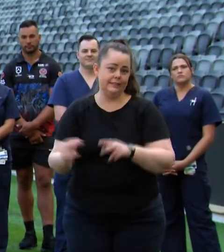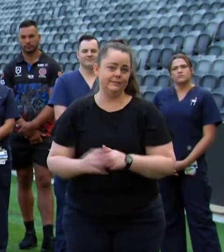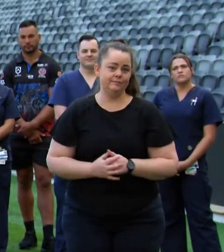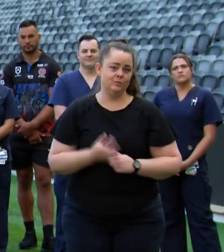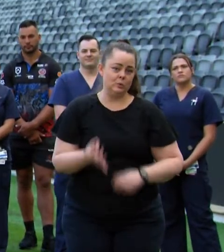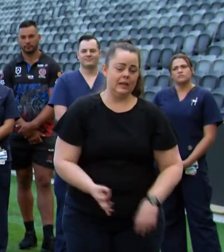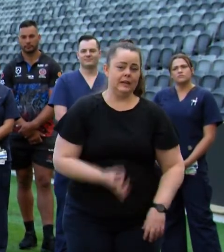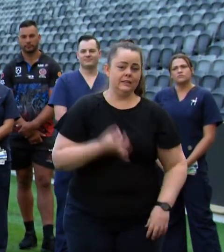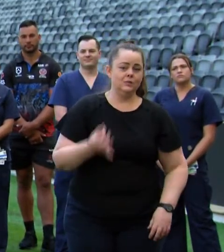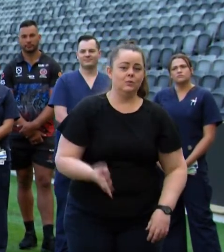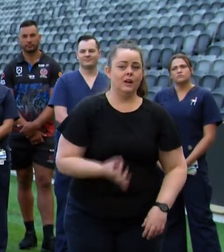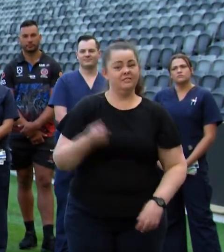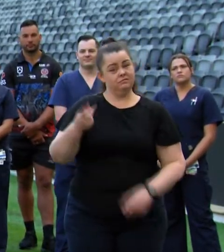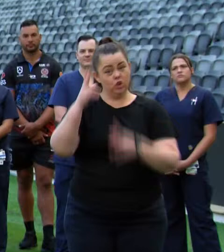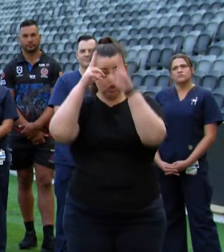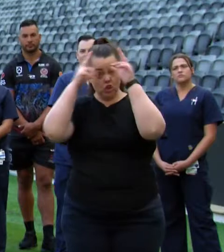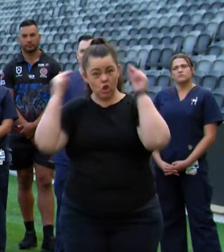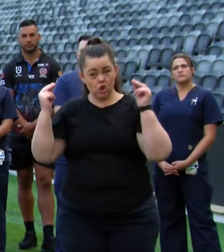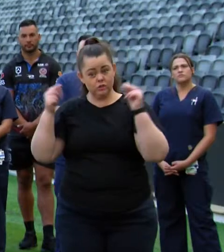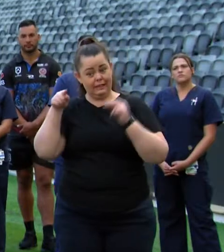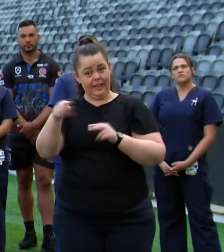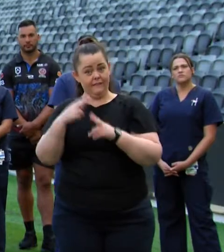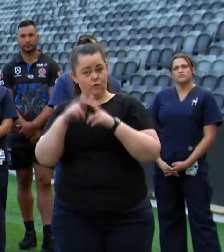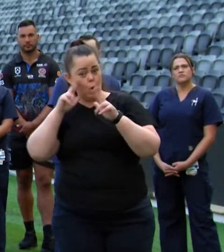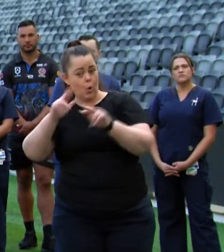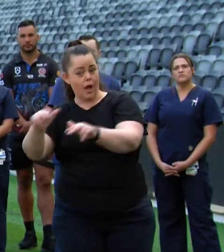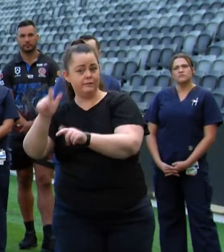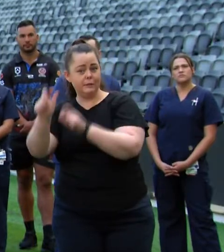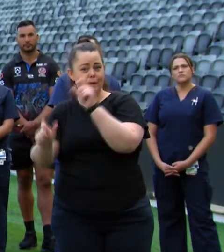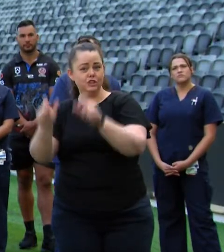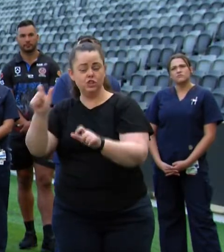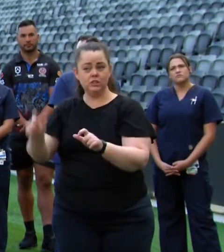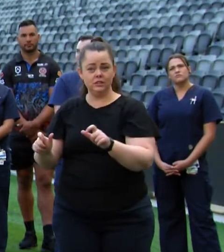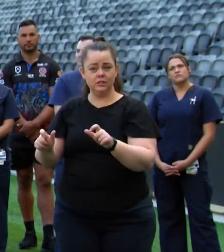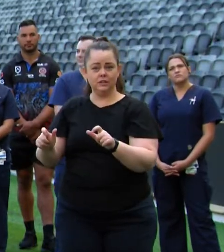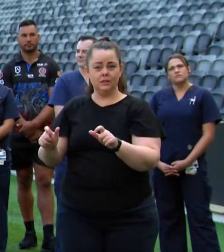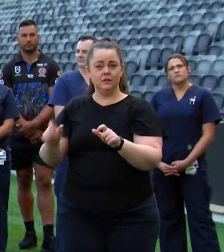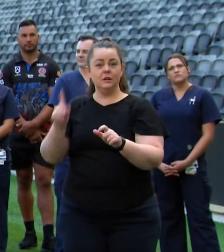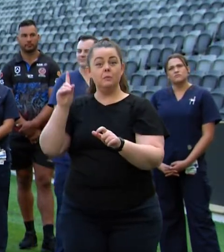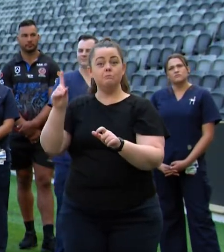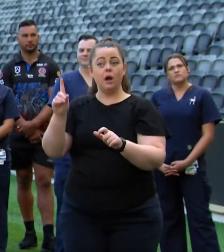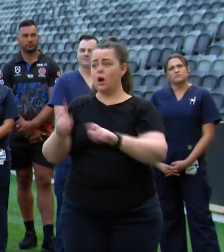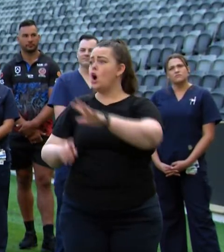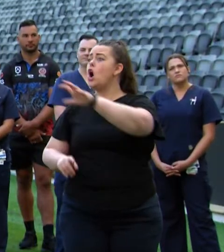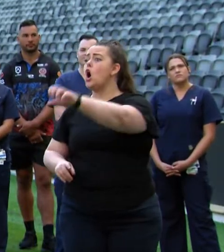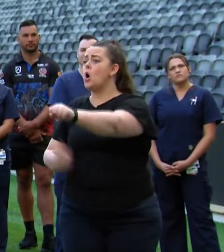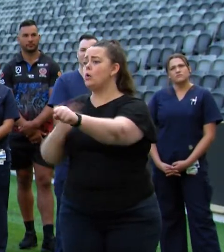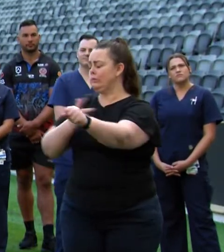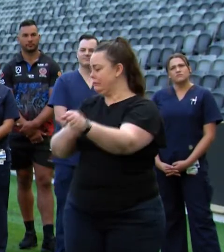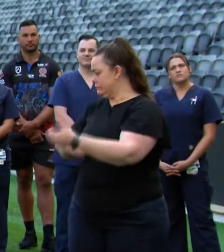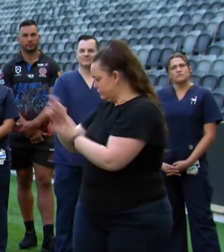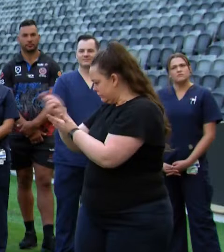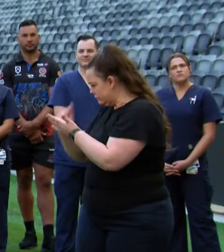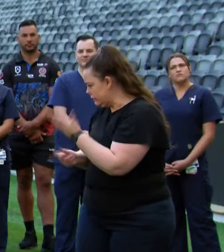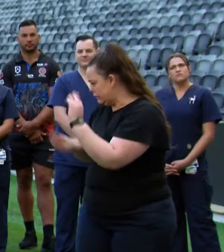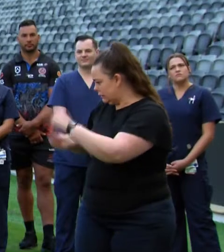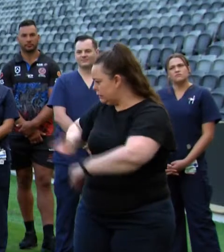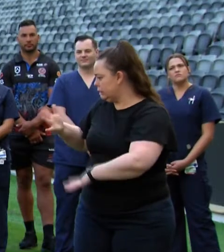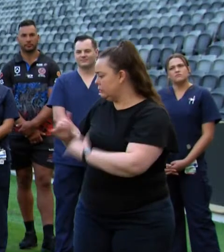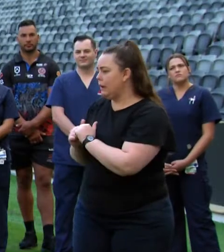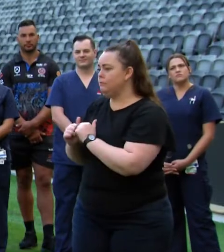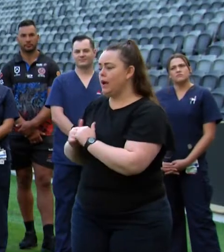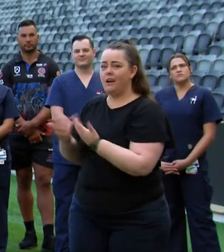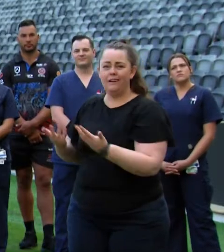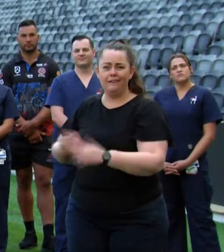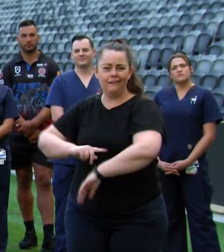there to look after patients, but sometimes to get sidetracked off and to start filling out the paperwork for an exemption has proved a little challenging, as